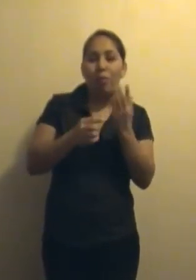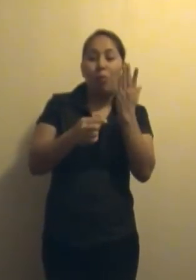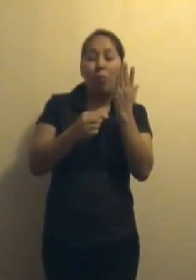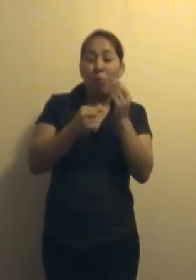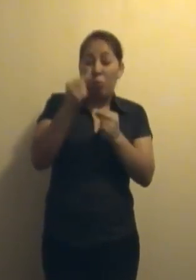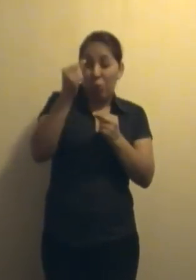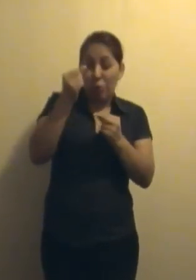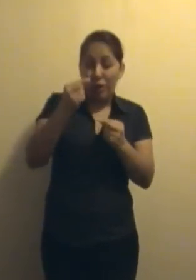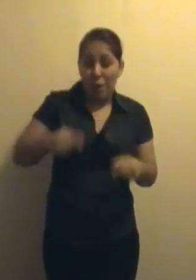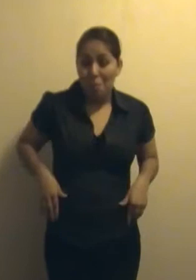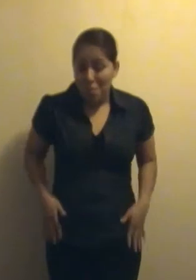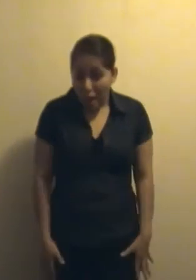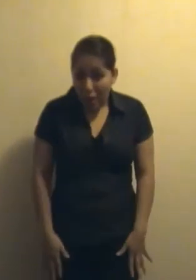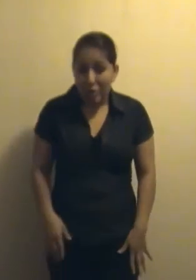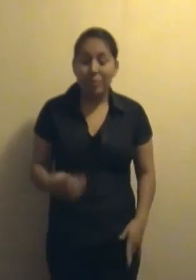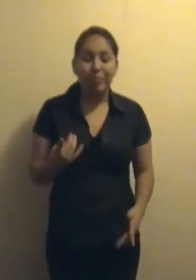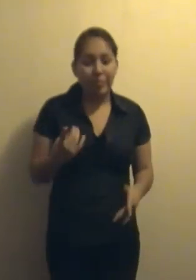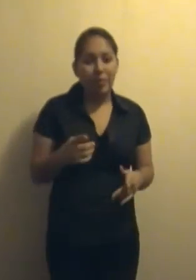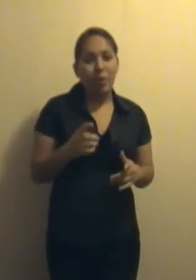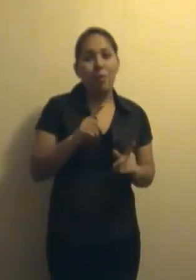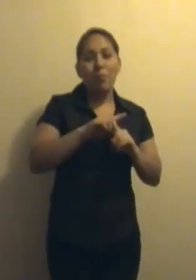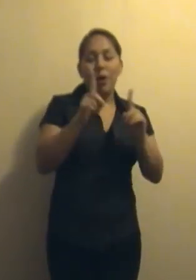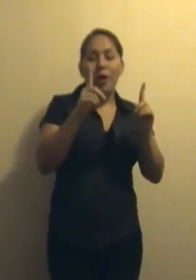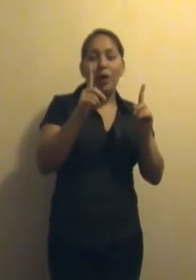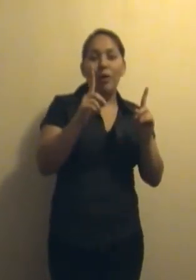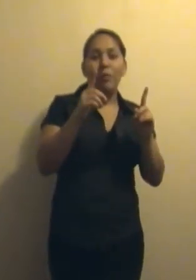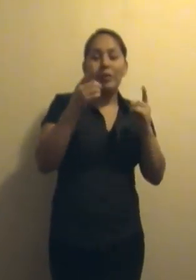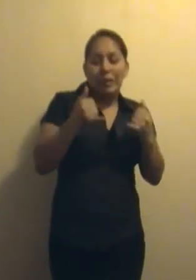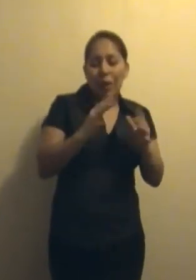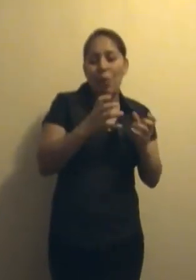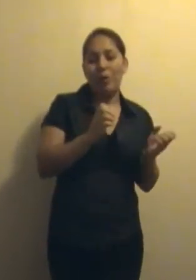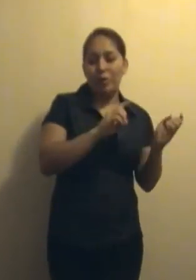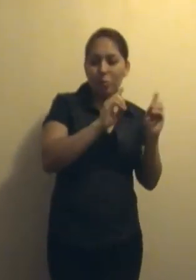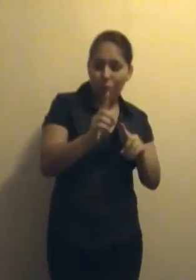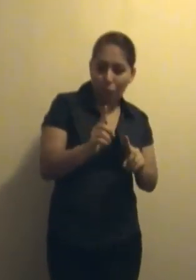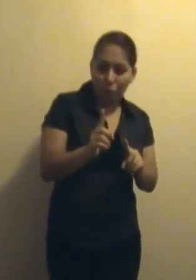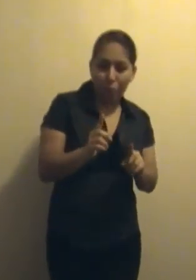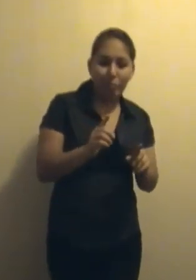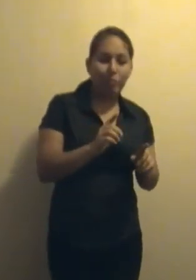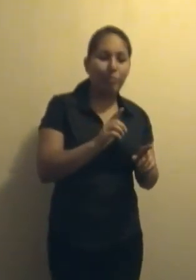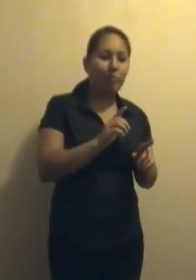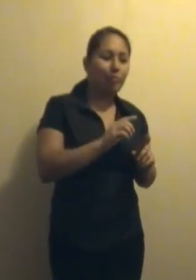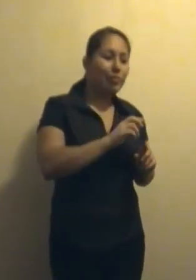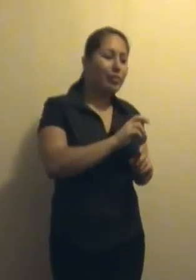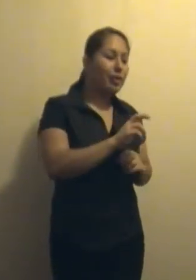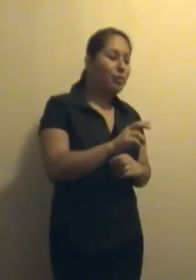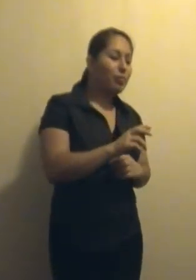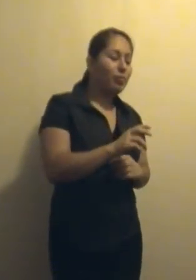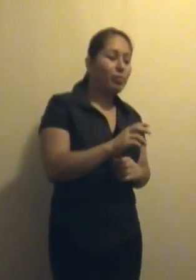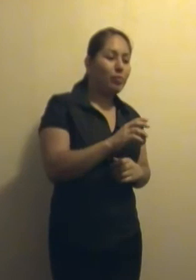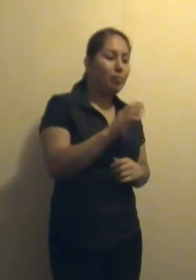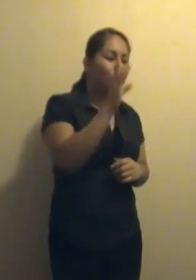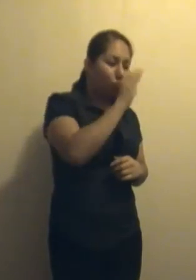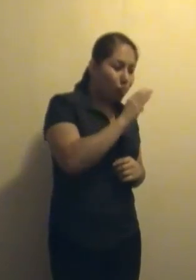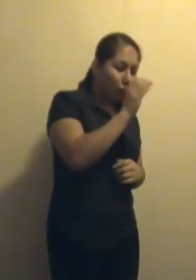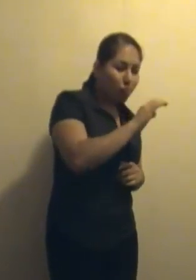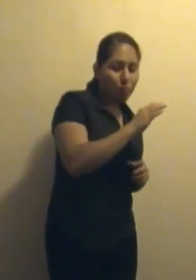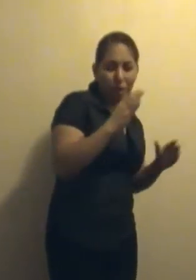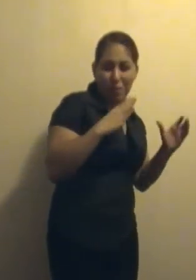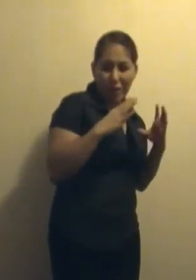Anchorage, since we were sure it was the only time we would be there in our whole lives. So we did make a little go of the city, and there was